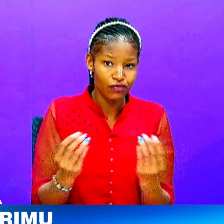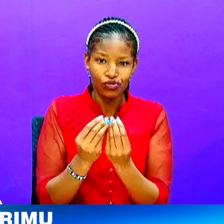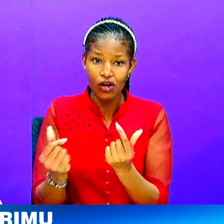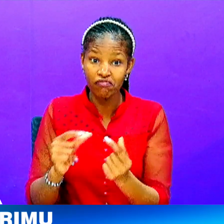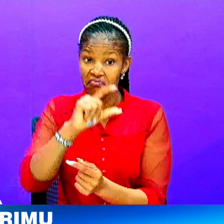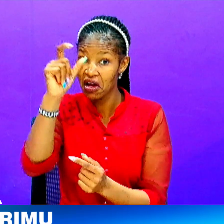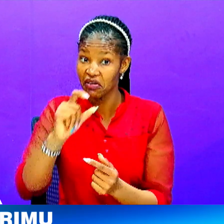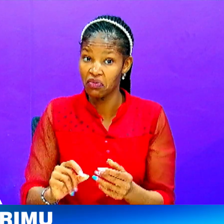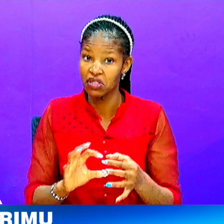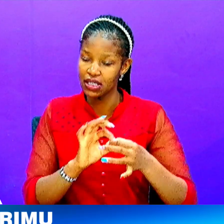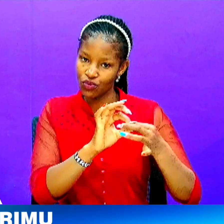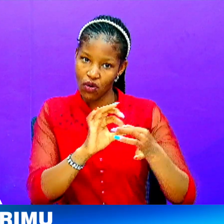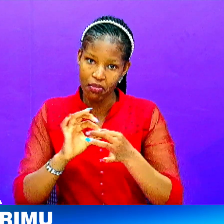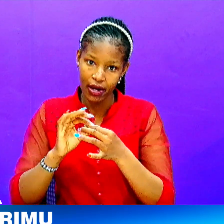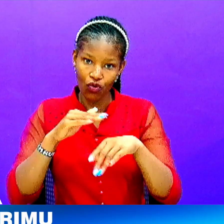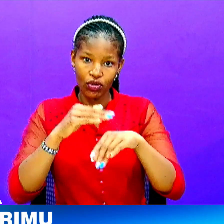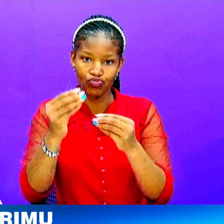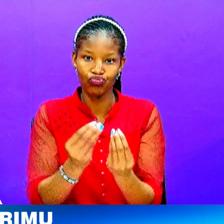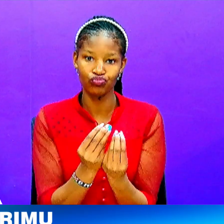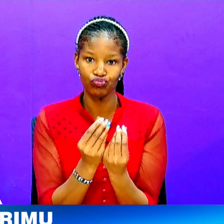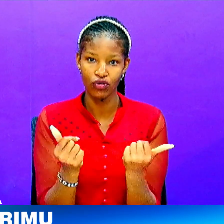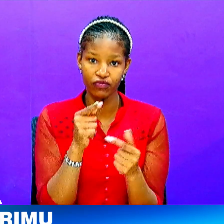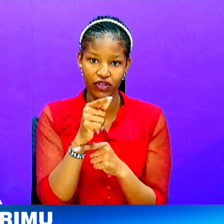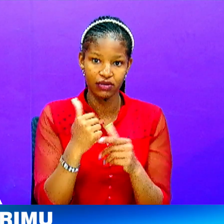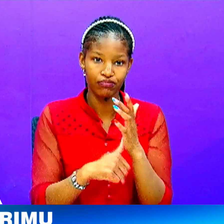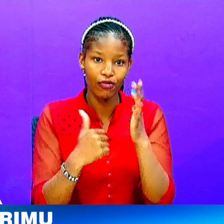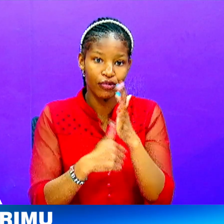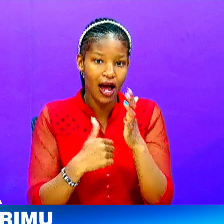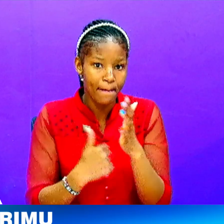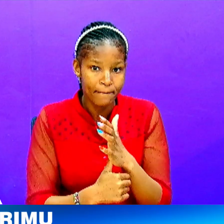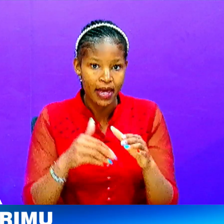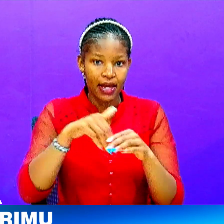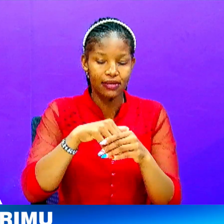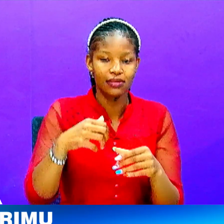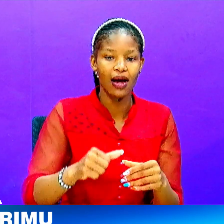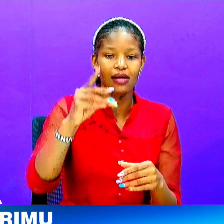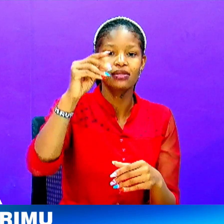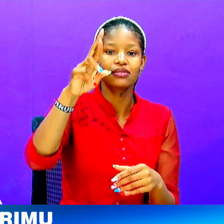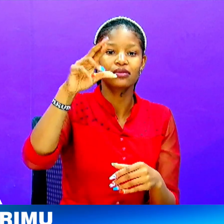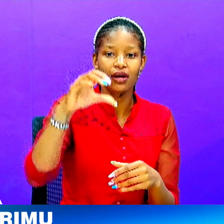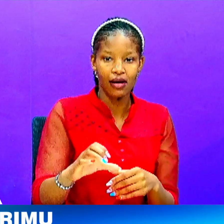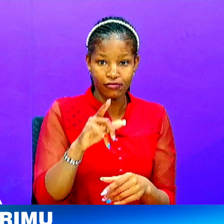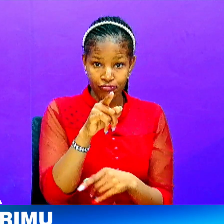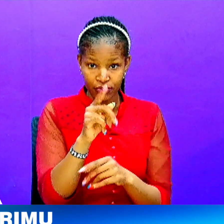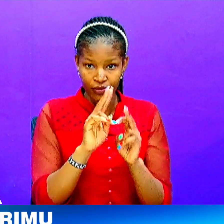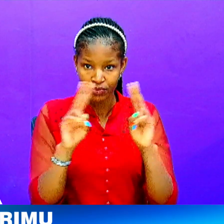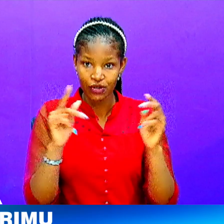African-led solutions and regional cooperation in resolving the prolonged instability in the